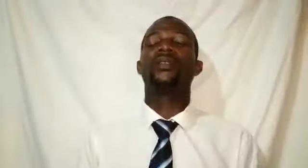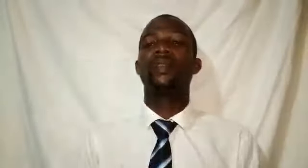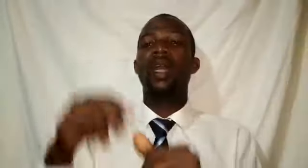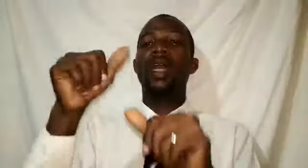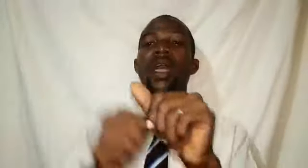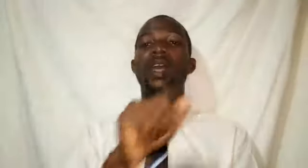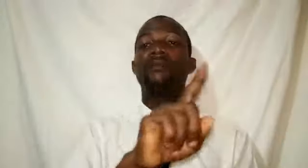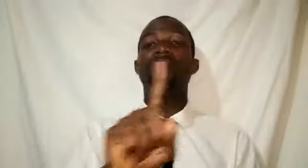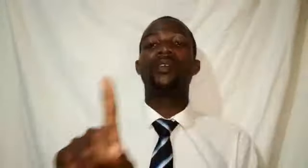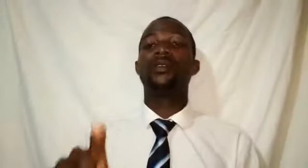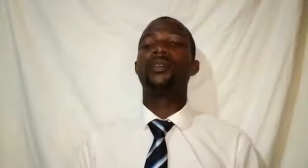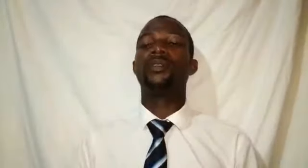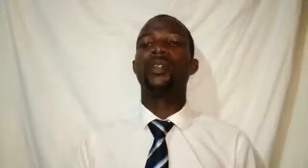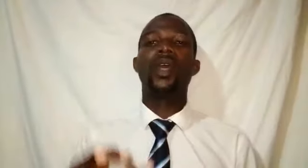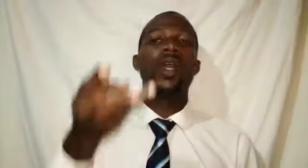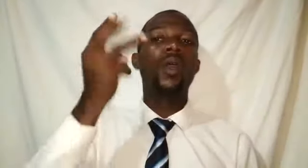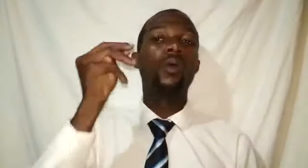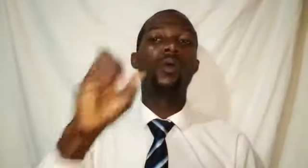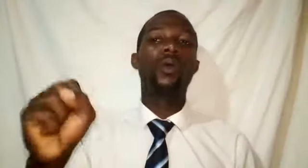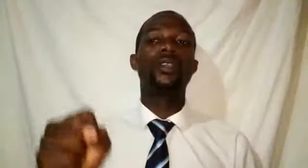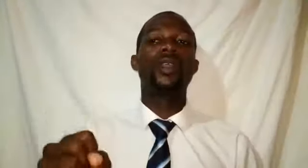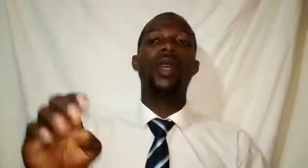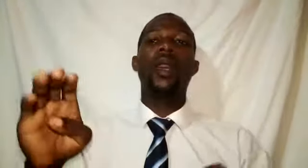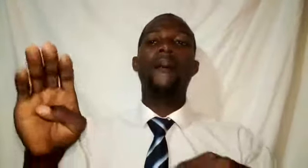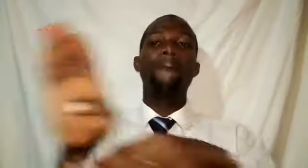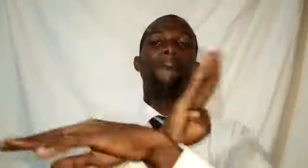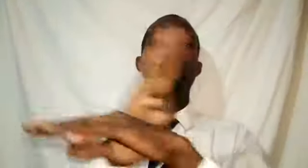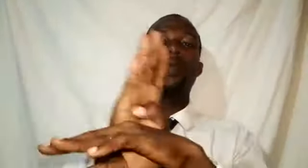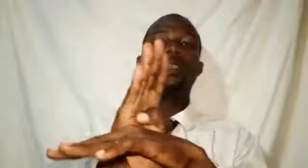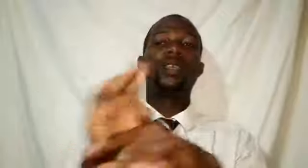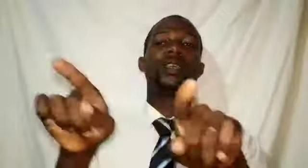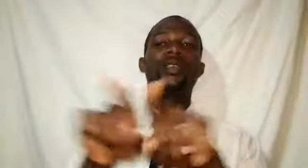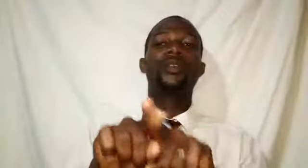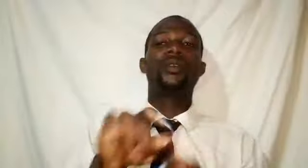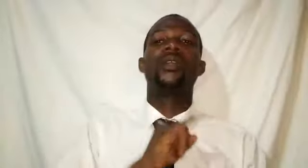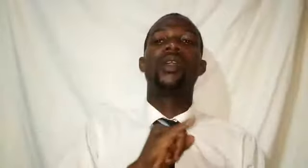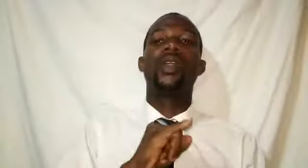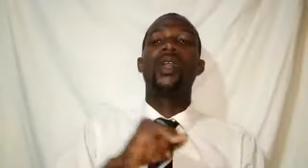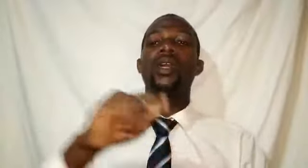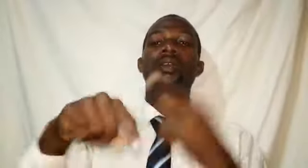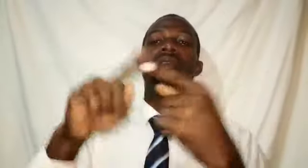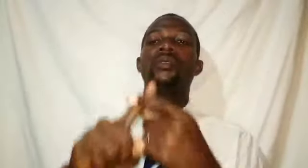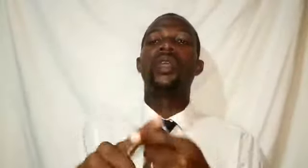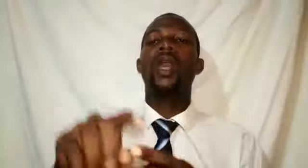Everyone was busy, so I went to the movies alone.